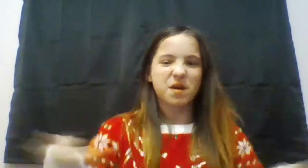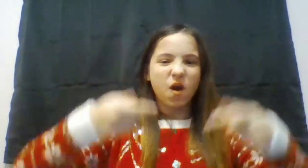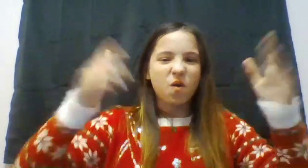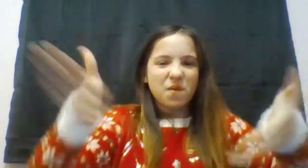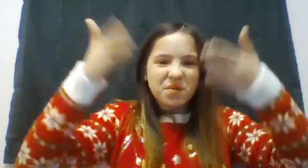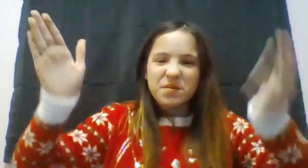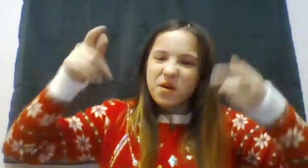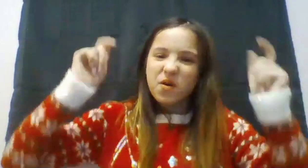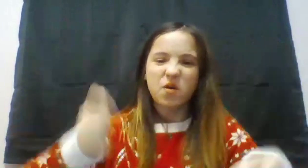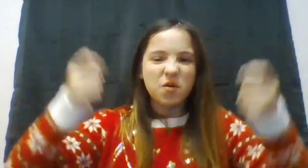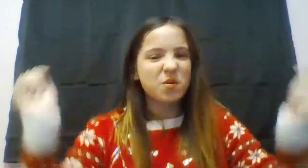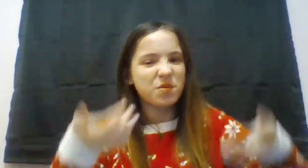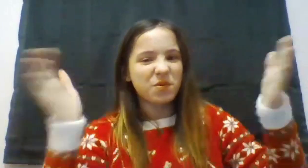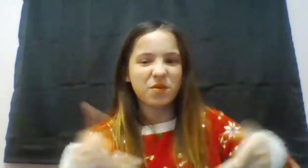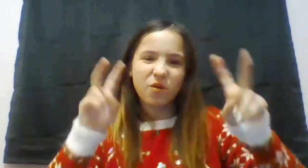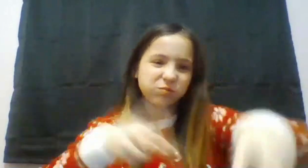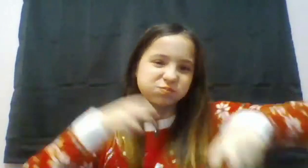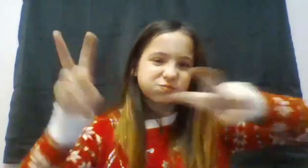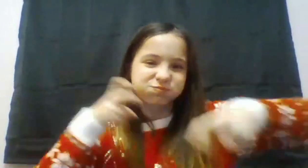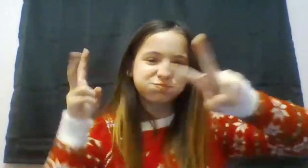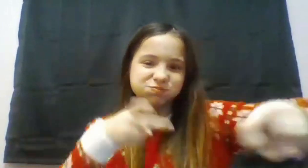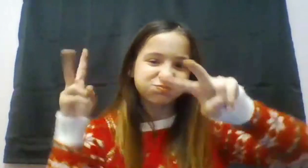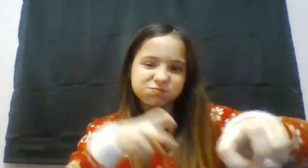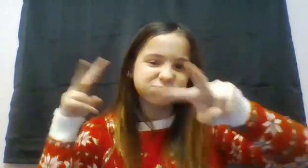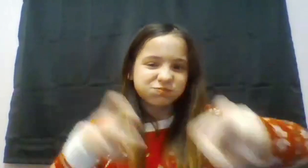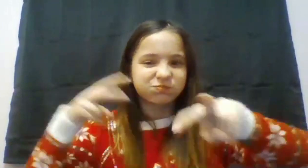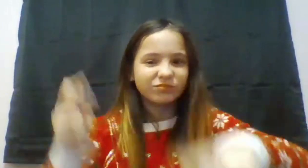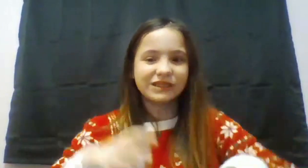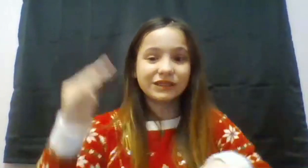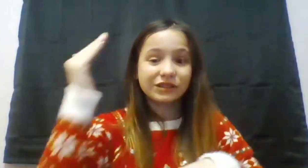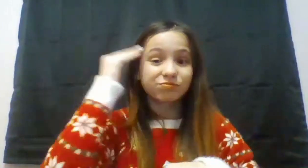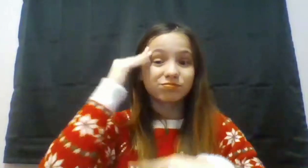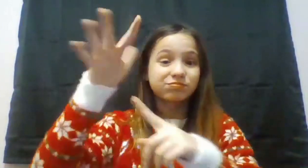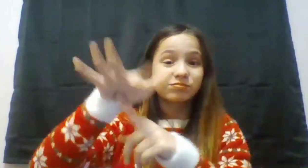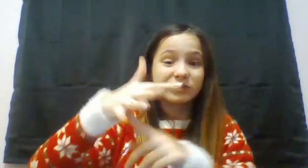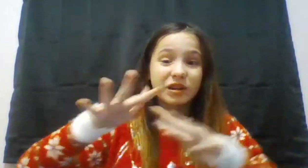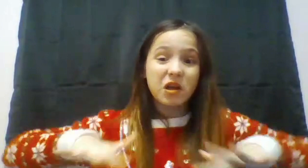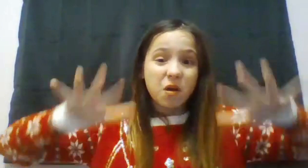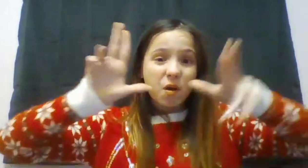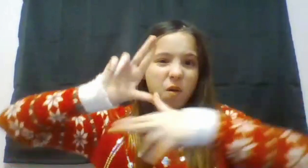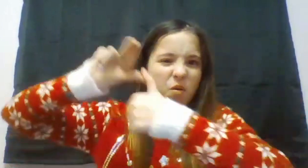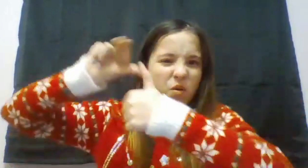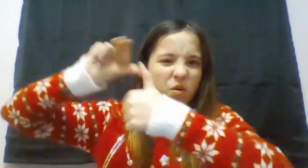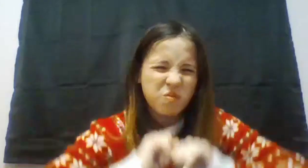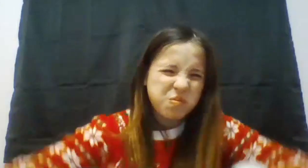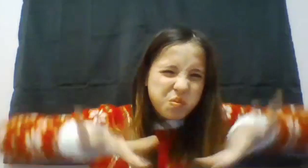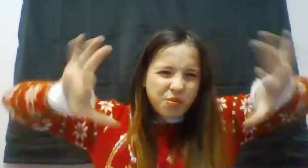the porch, to the top of the wall, now dash away, dash away, dash away all. As dry leaves